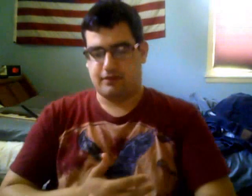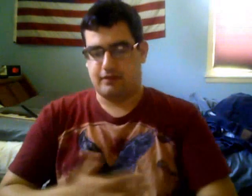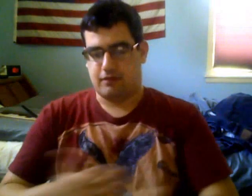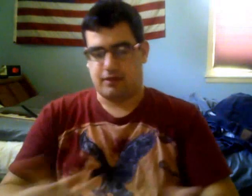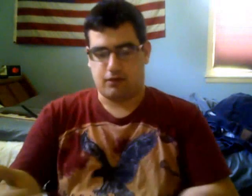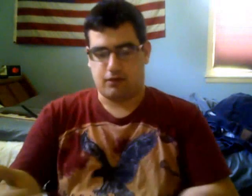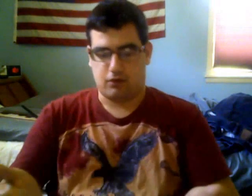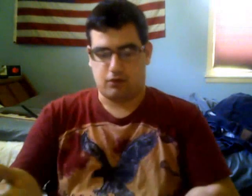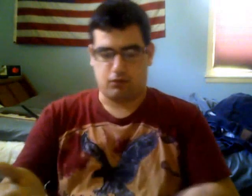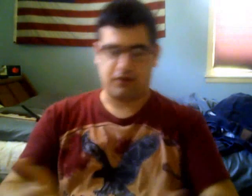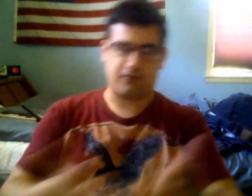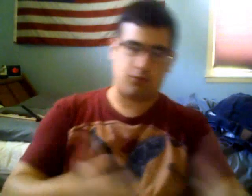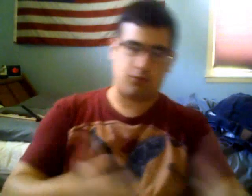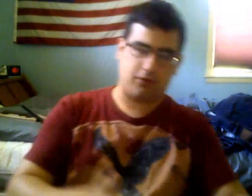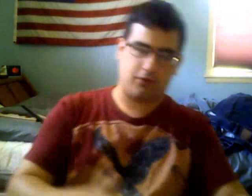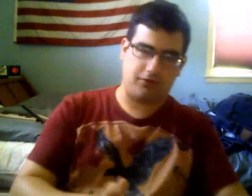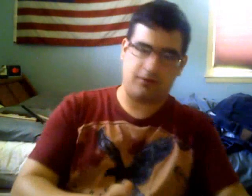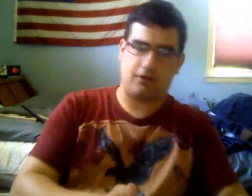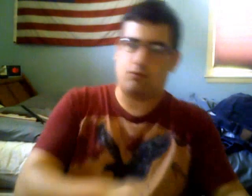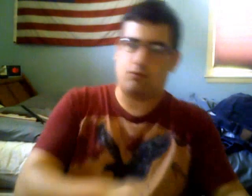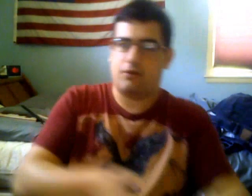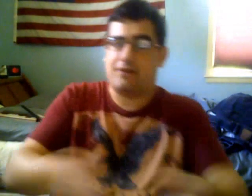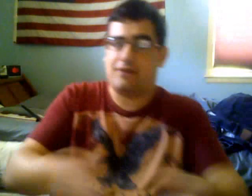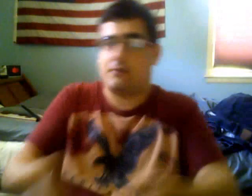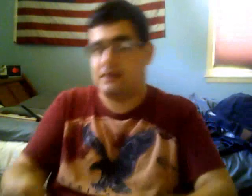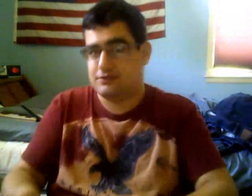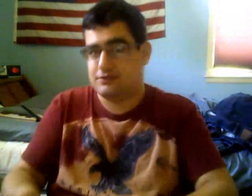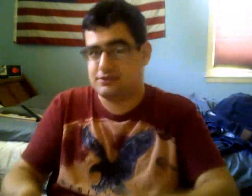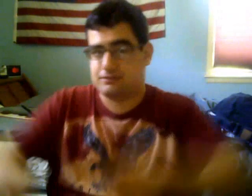It would be like, well, why not Ford? We don't have anyone else.